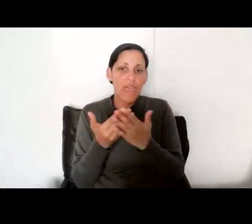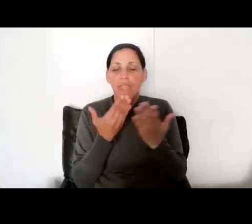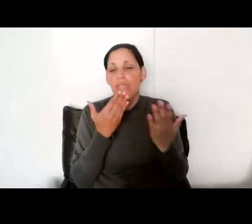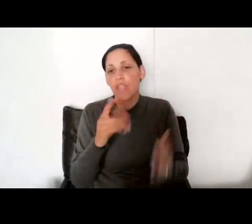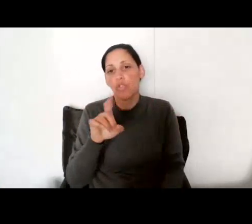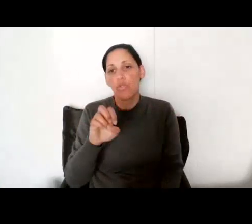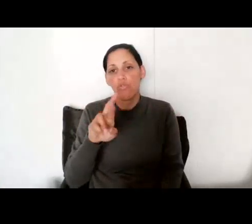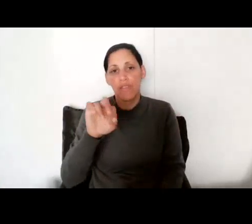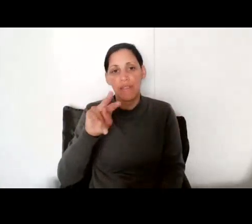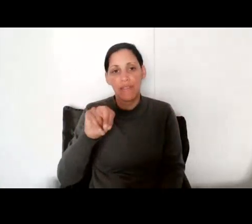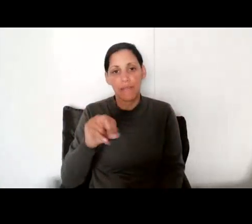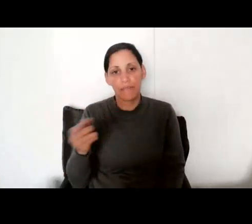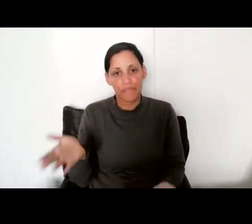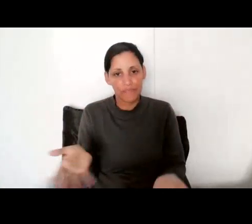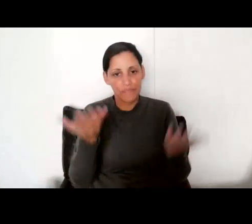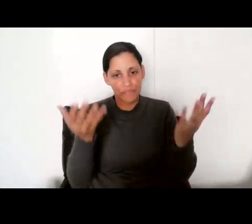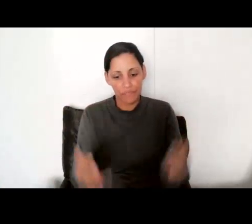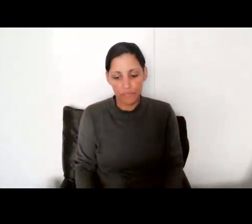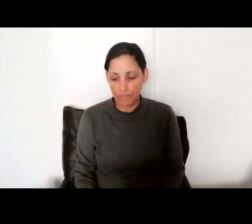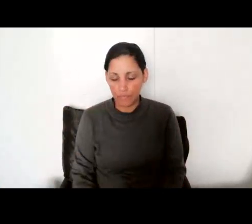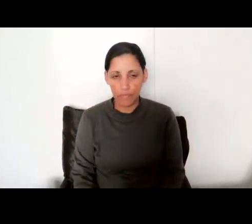ahead.